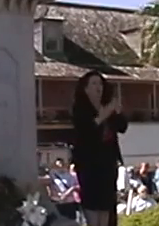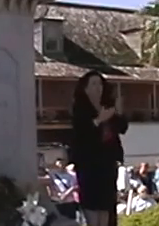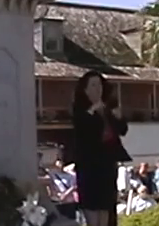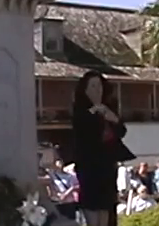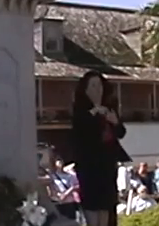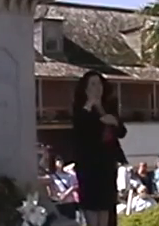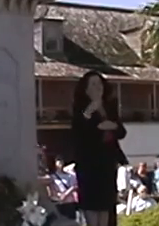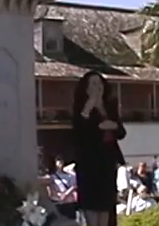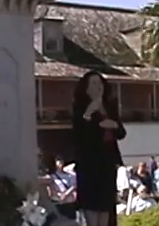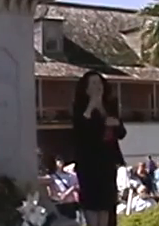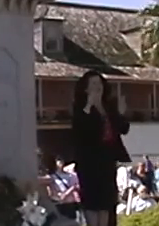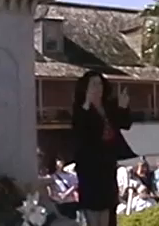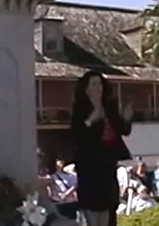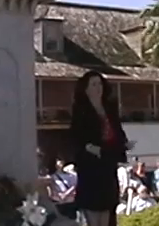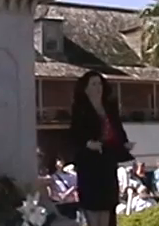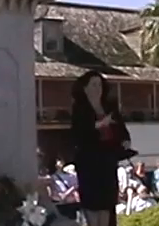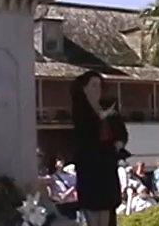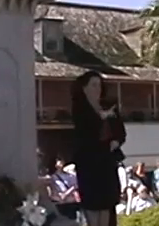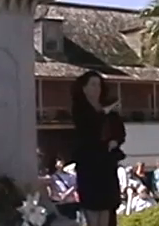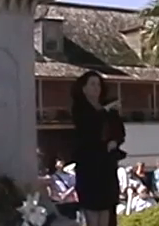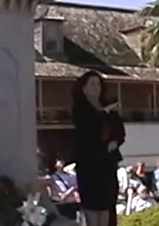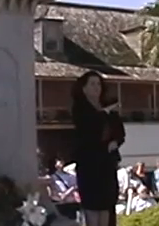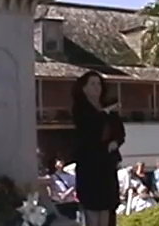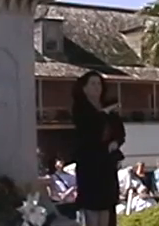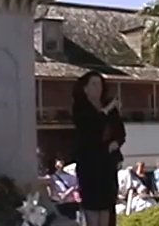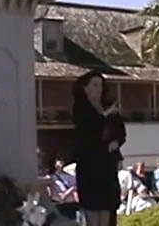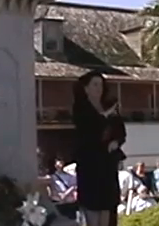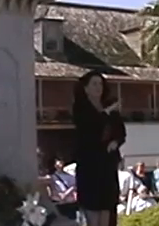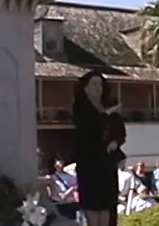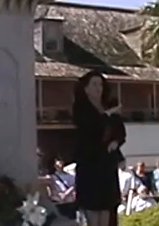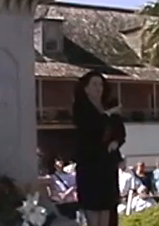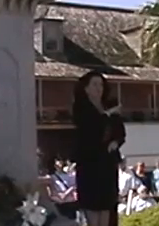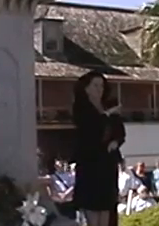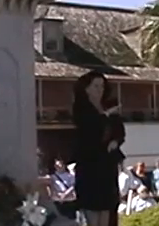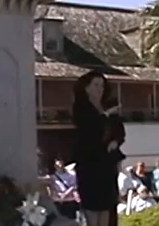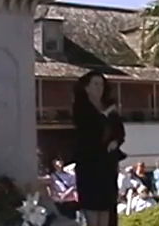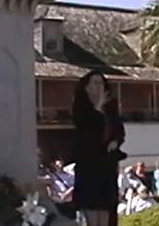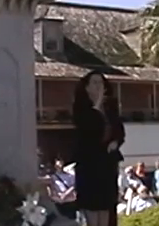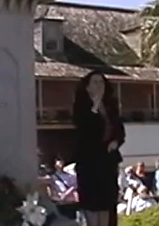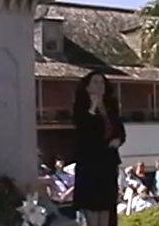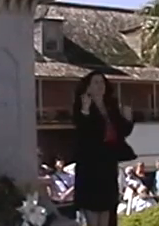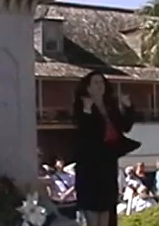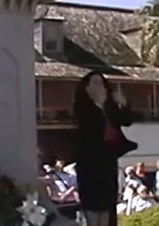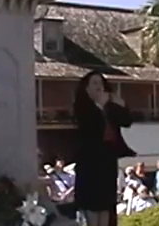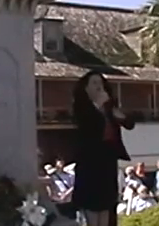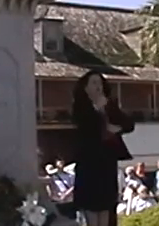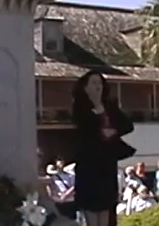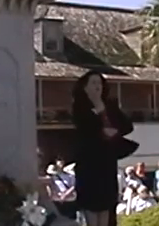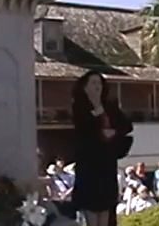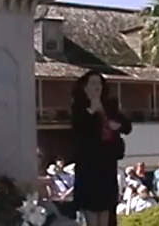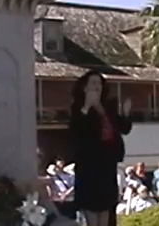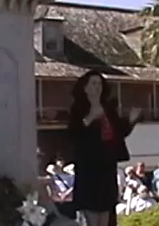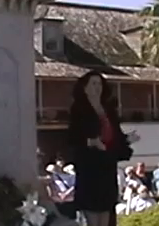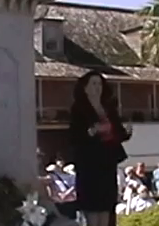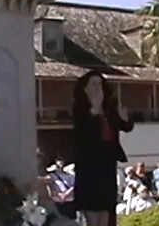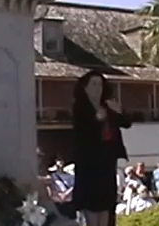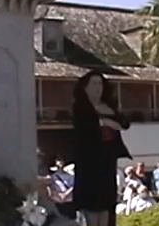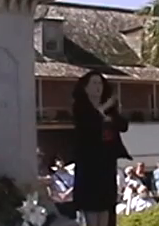historical figure. Don Juan Ponce de León y Figueroa was a Spanish soldier born